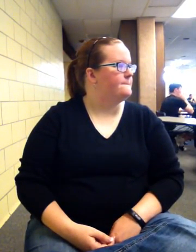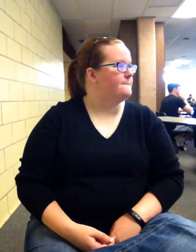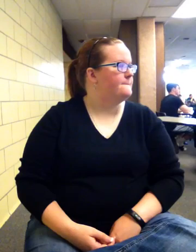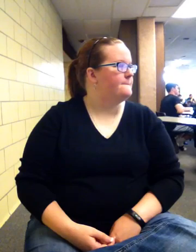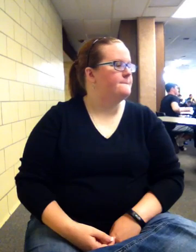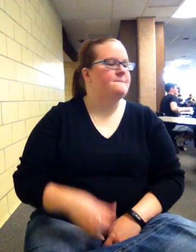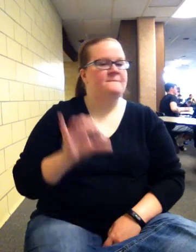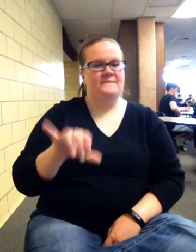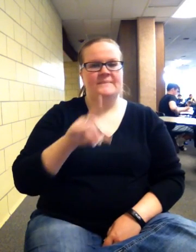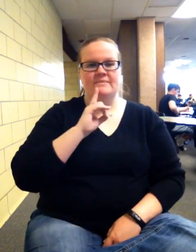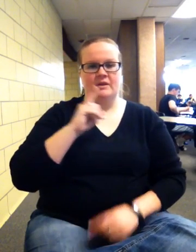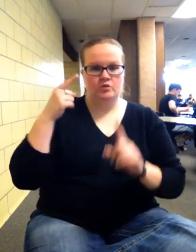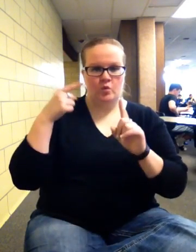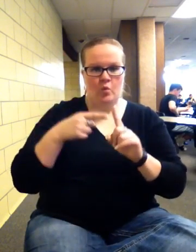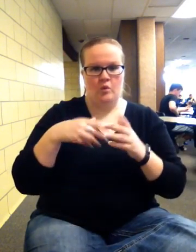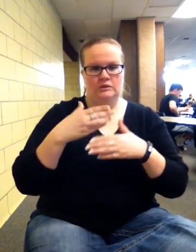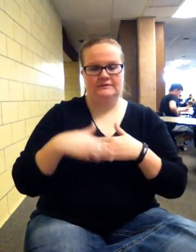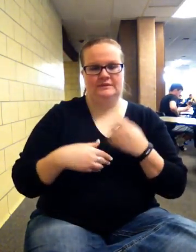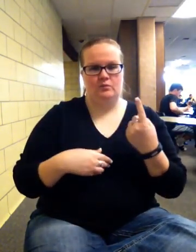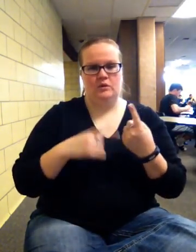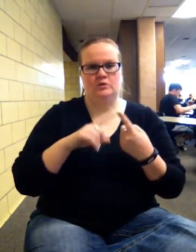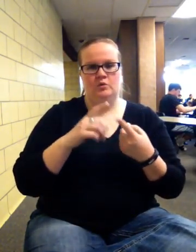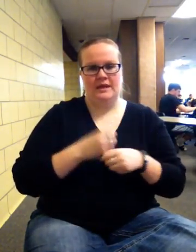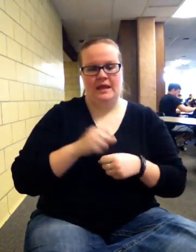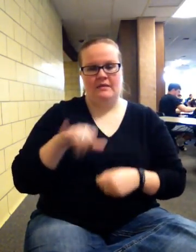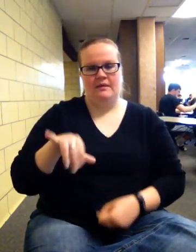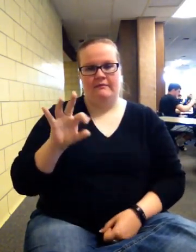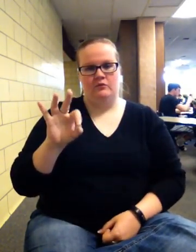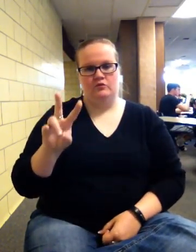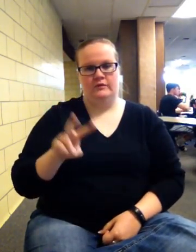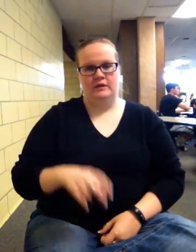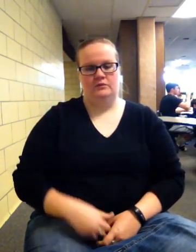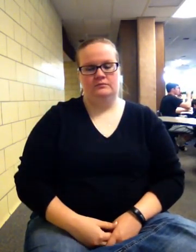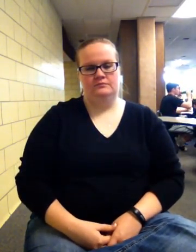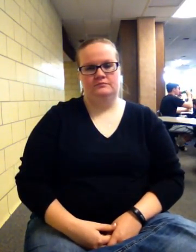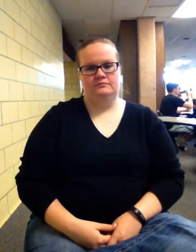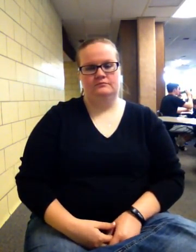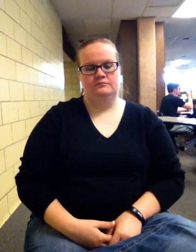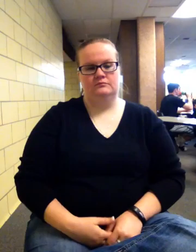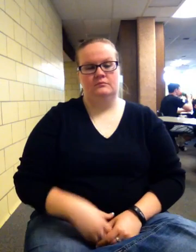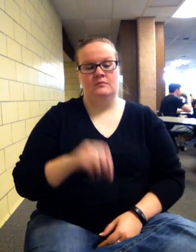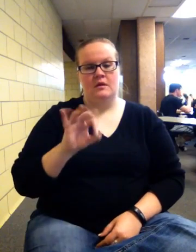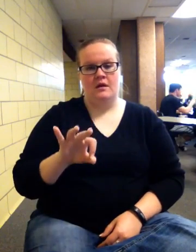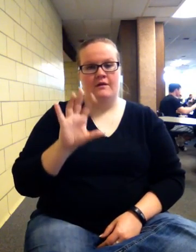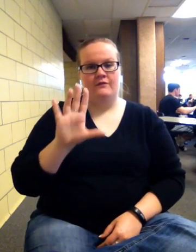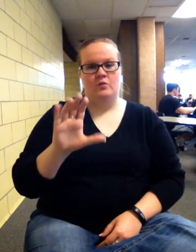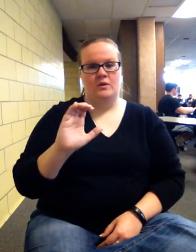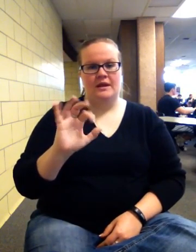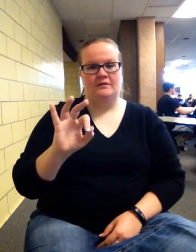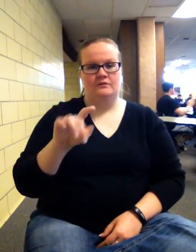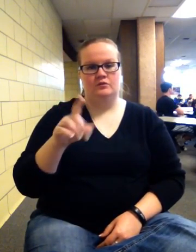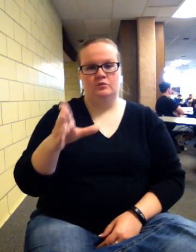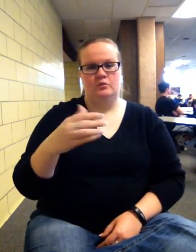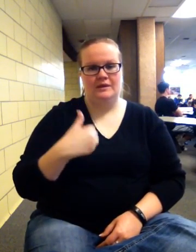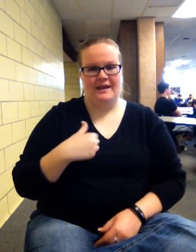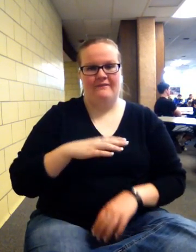That's the goal of step number one, is to get that future value of the calculus that you would have on the timeline